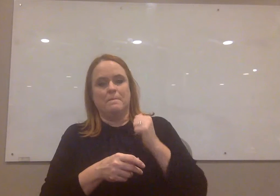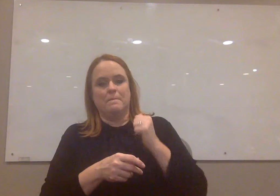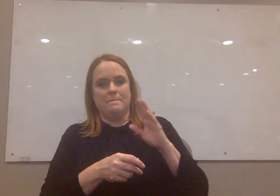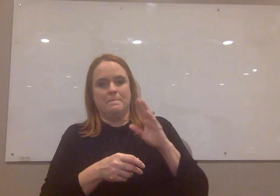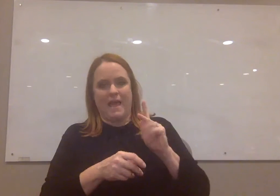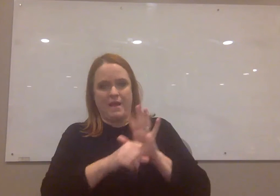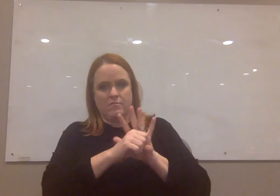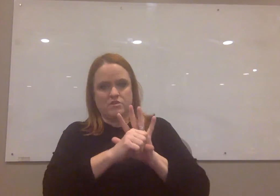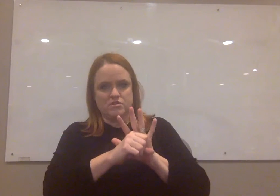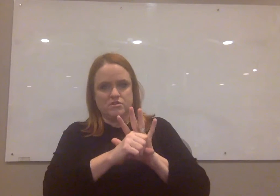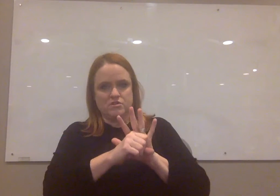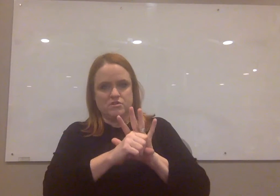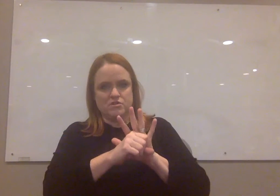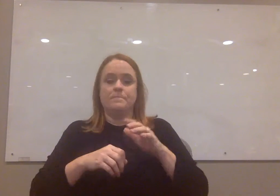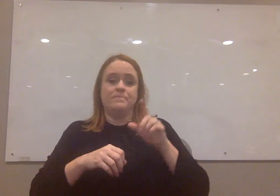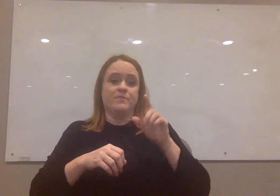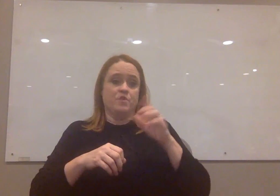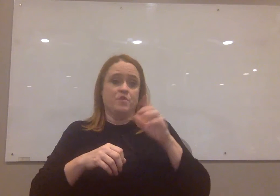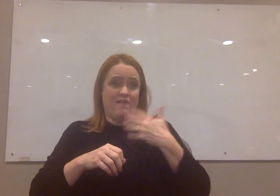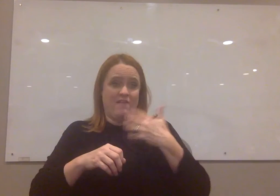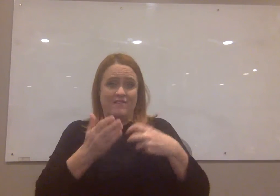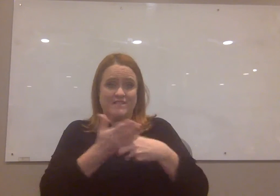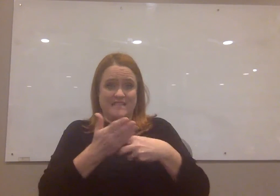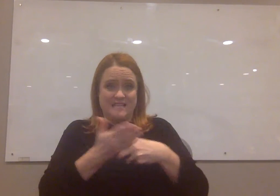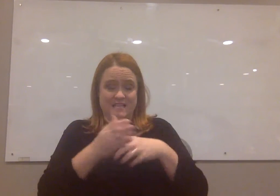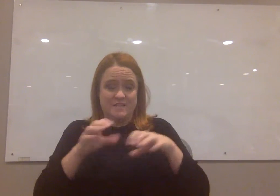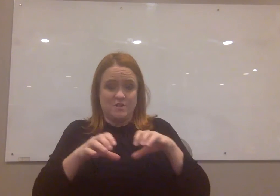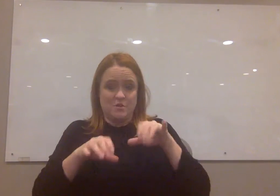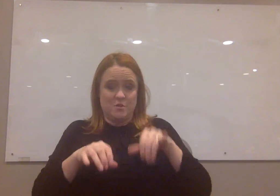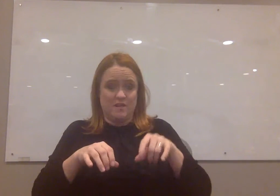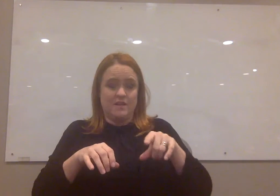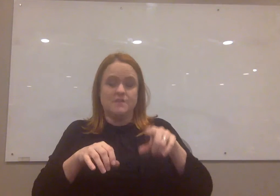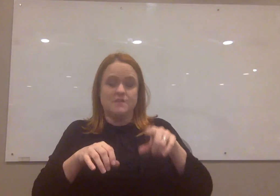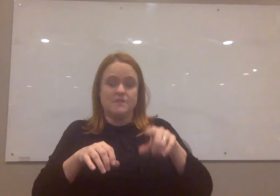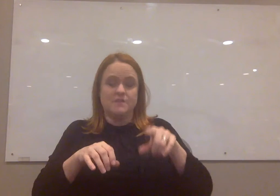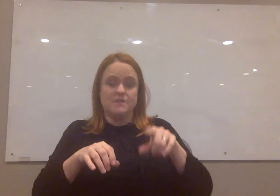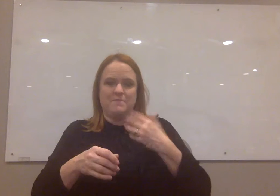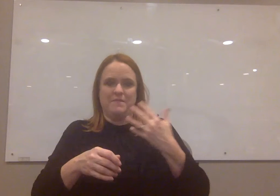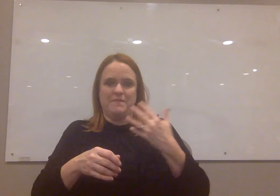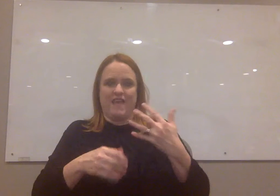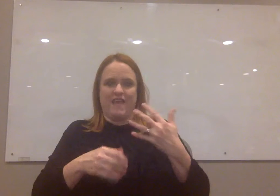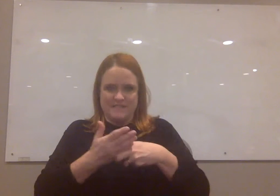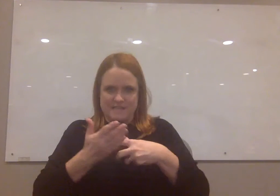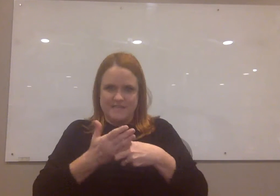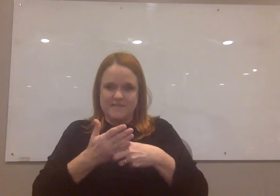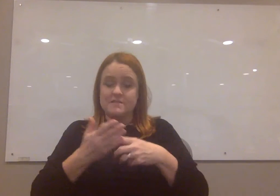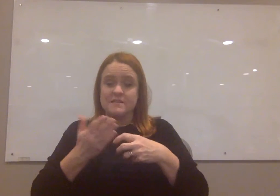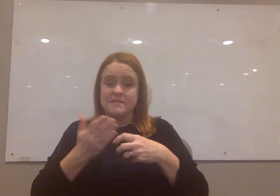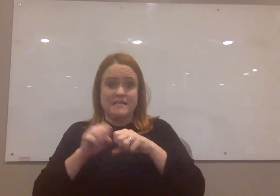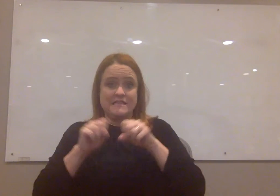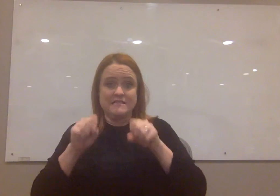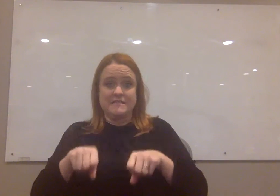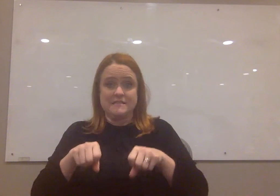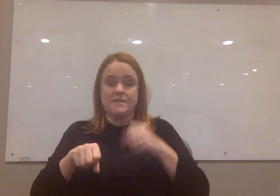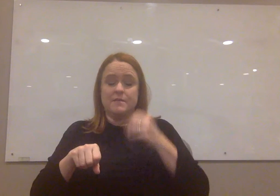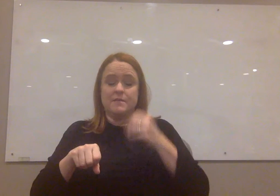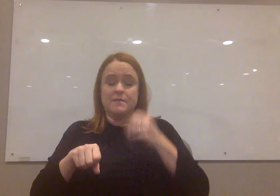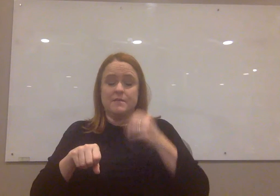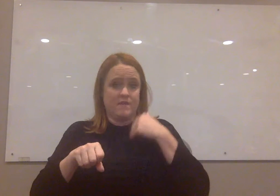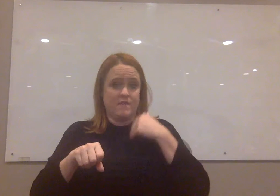tickets to do this, you must give me a ticket. Because the ticket system, as opposed to actually having to look up yourself, like if they don't have a ticket that's signed, it's very fast to